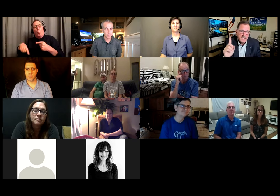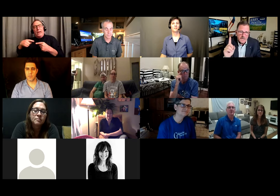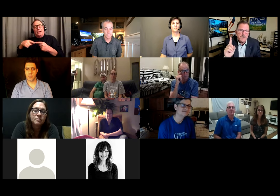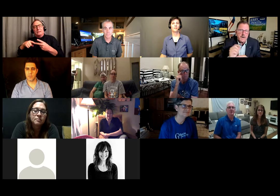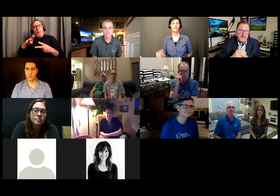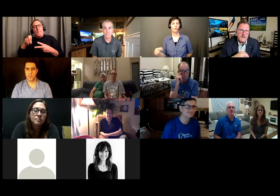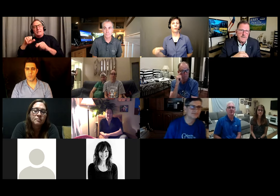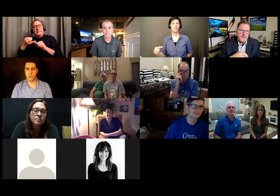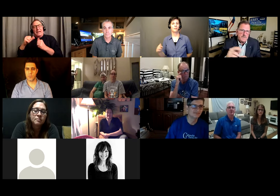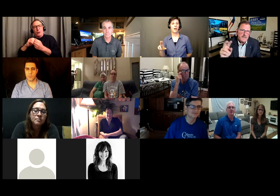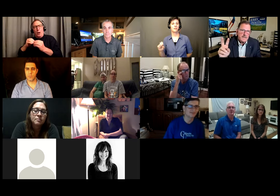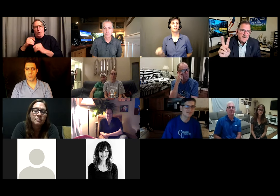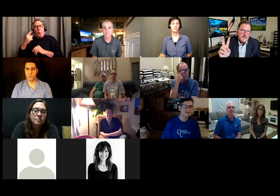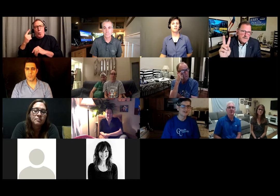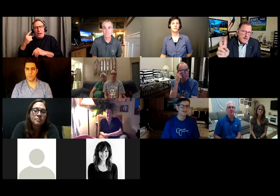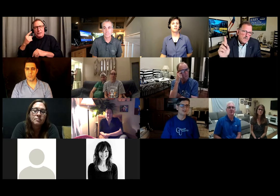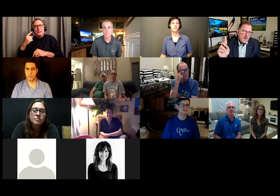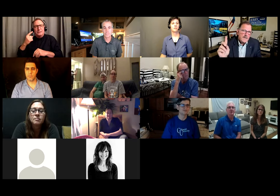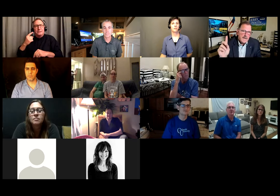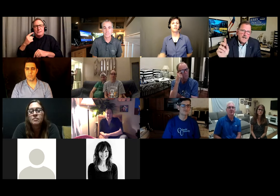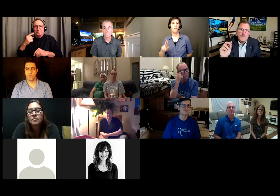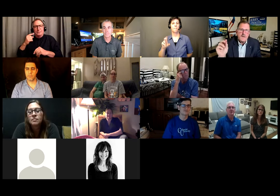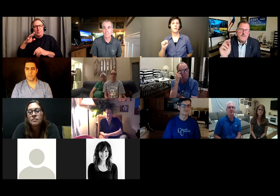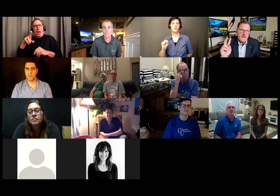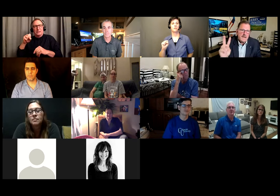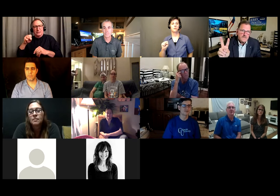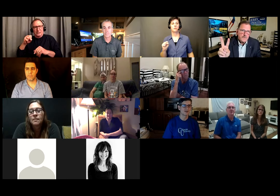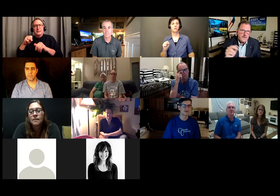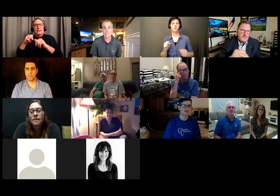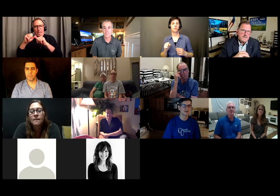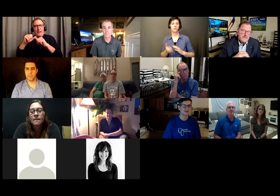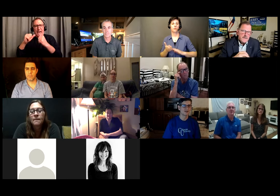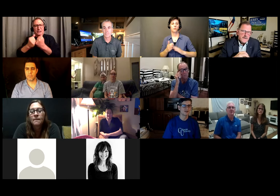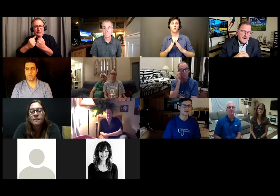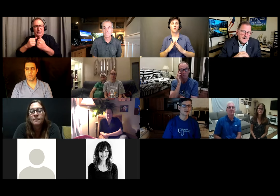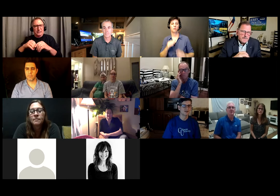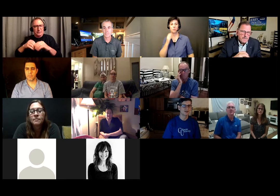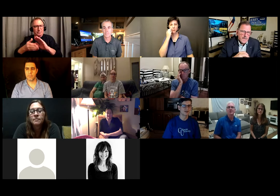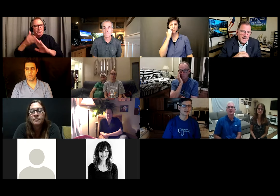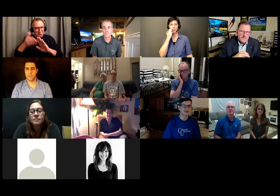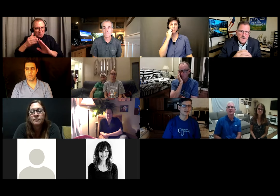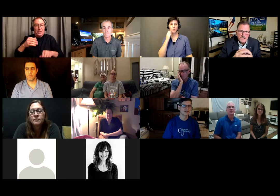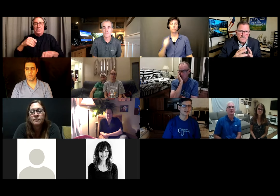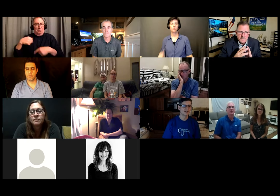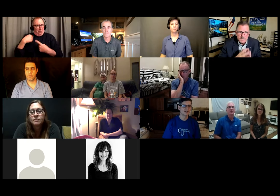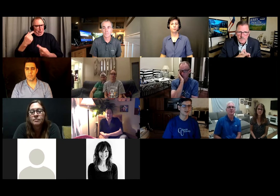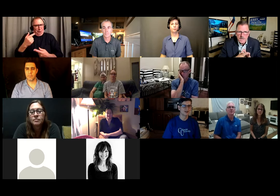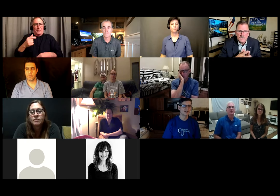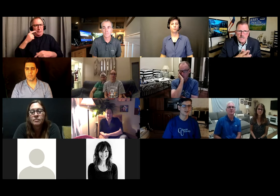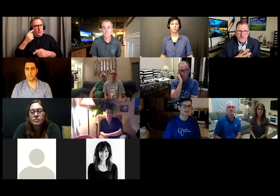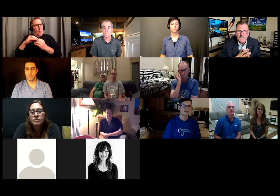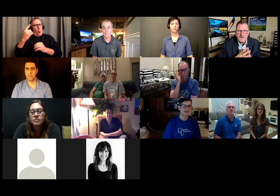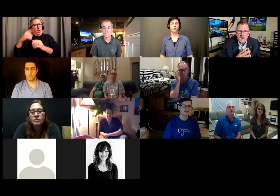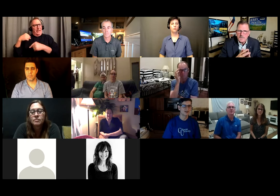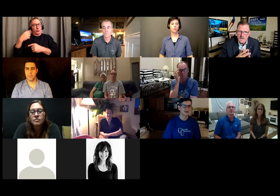agency in the country right now. And it's been number one in California for the last 2 years. And that's because 3 years